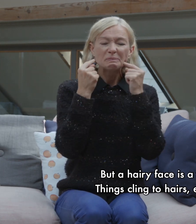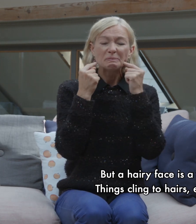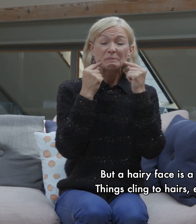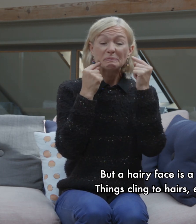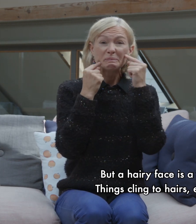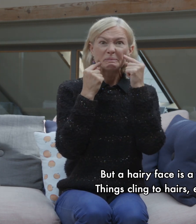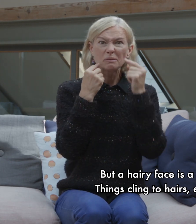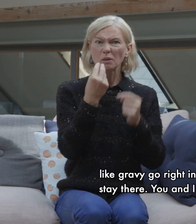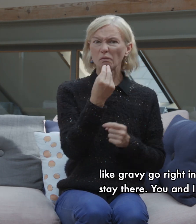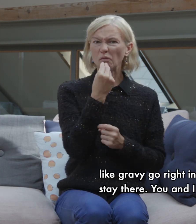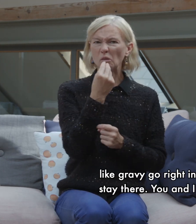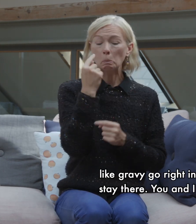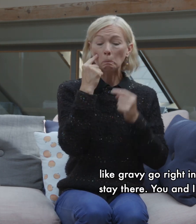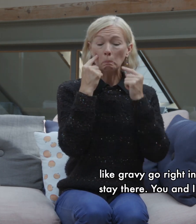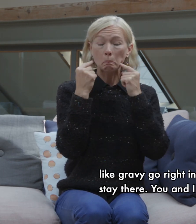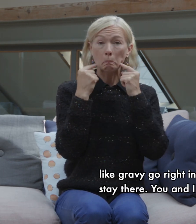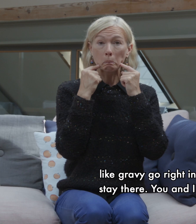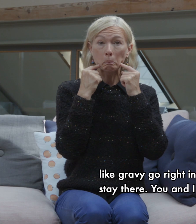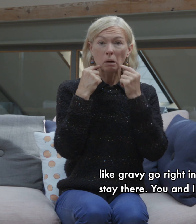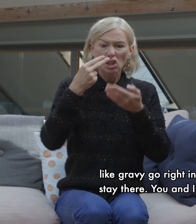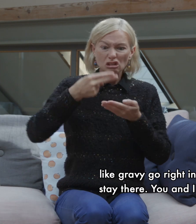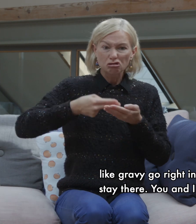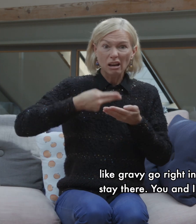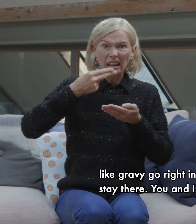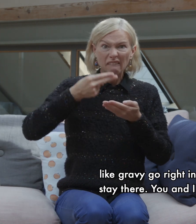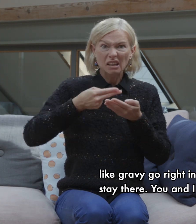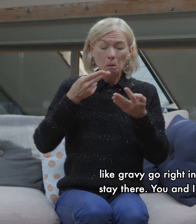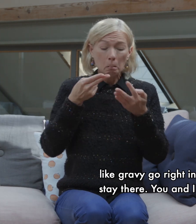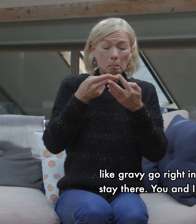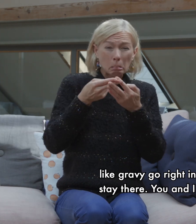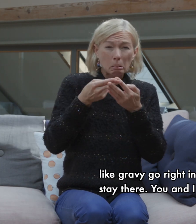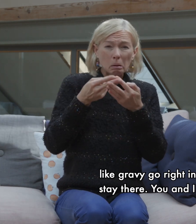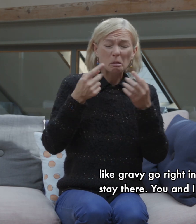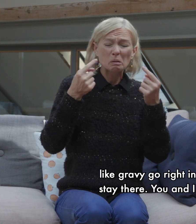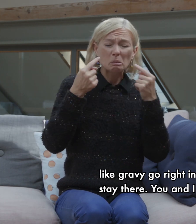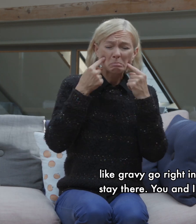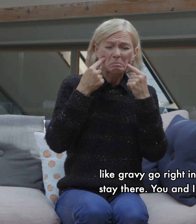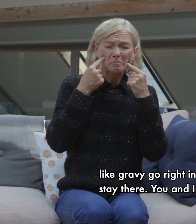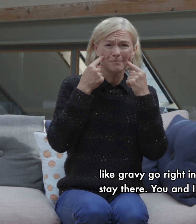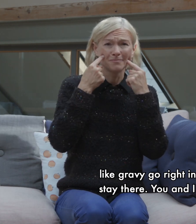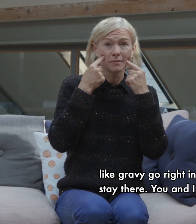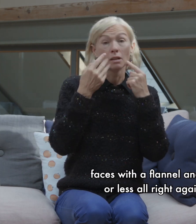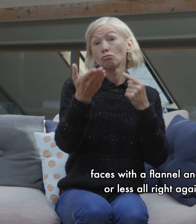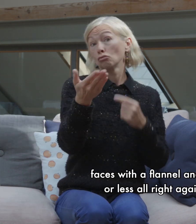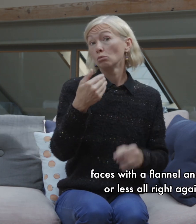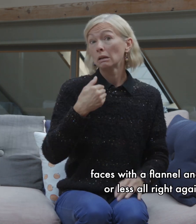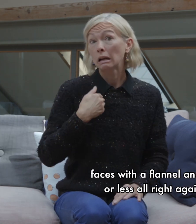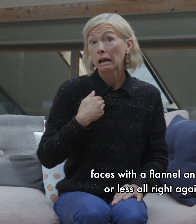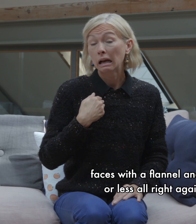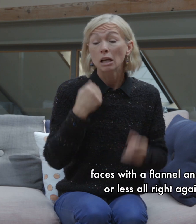food. Things like gravy go right in among the hairs and stay there. You and I can wipe our smooth faces with a flannel, and